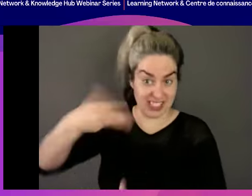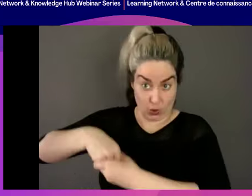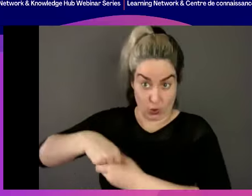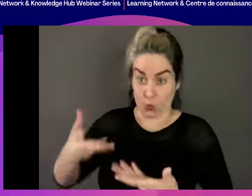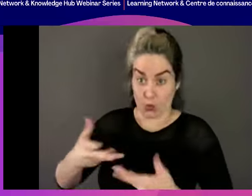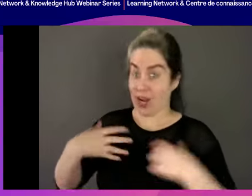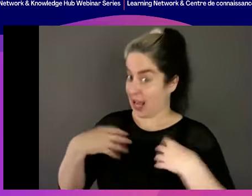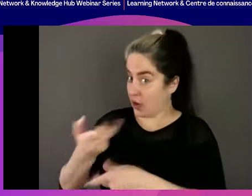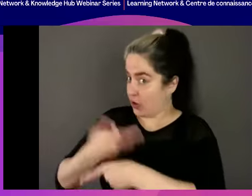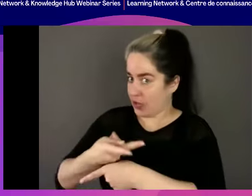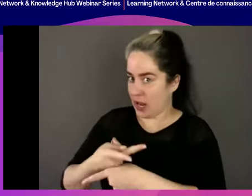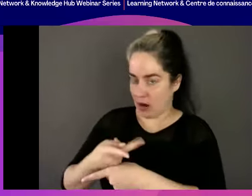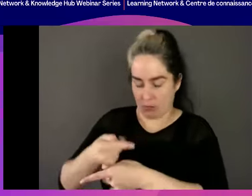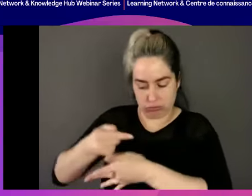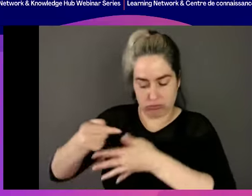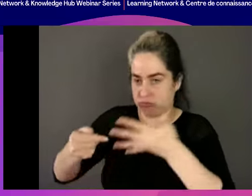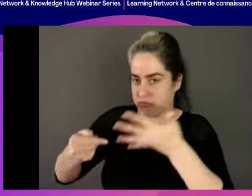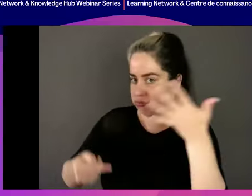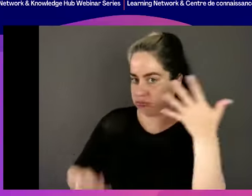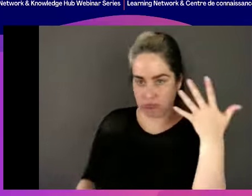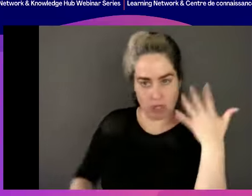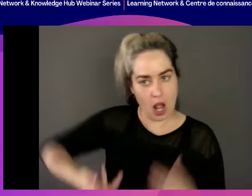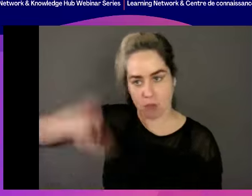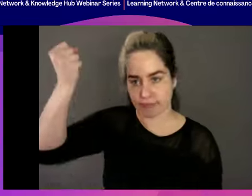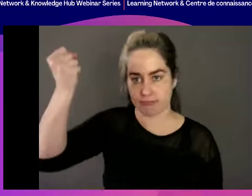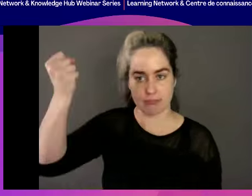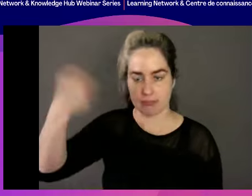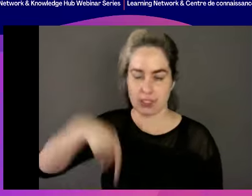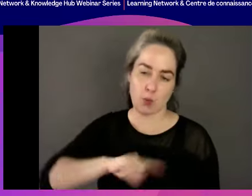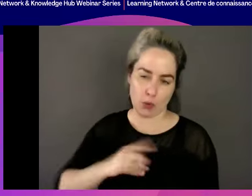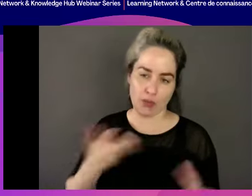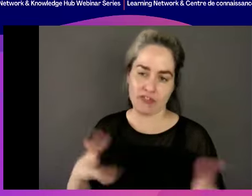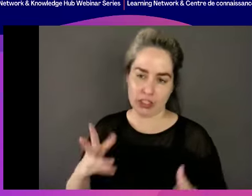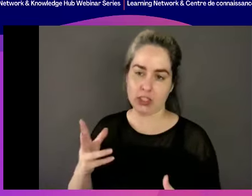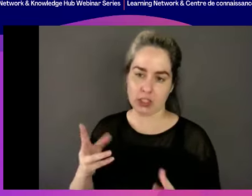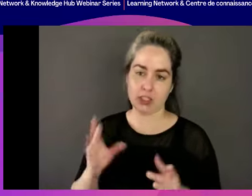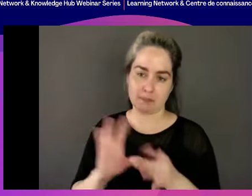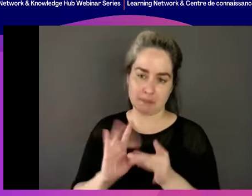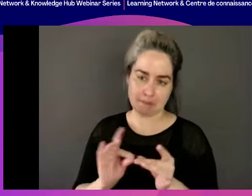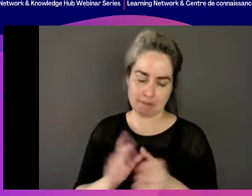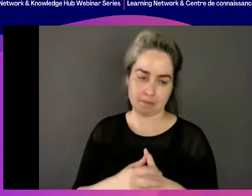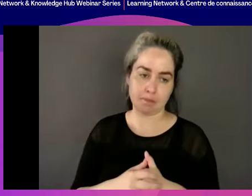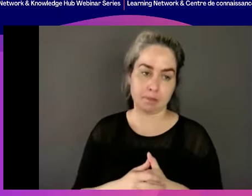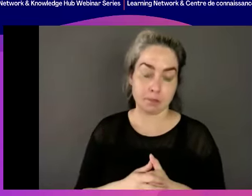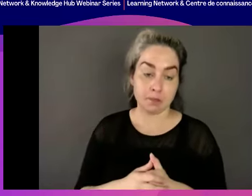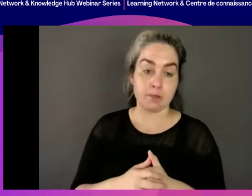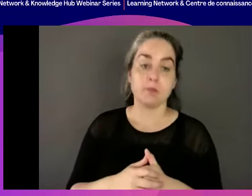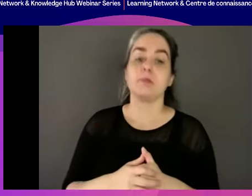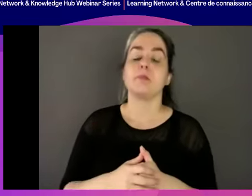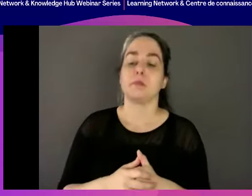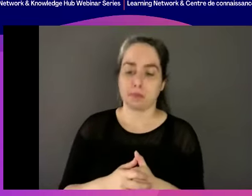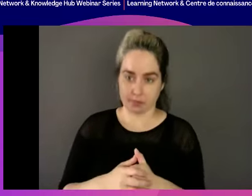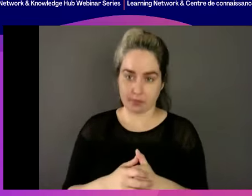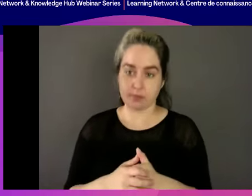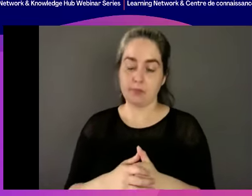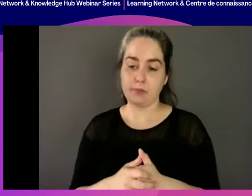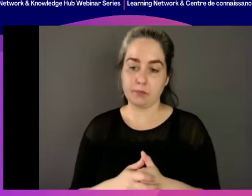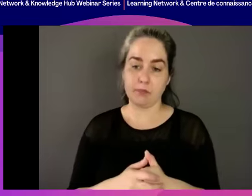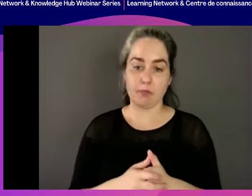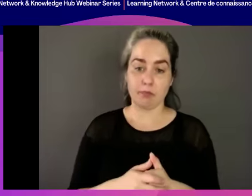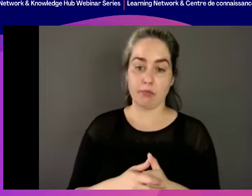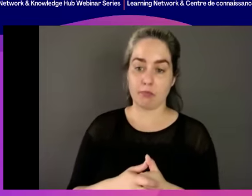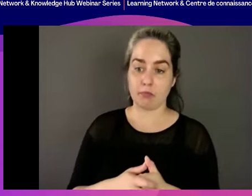various other types of adversities that we already saw. And so this was described as